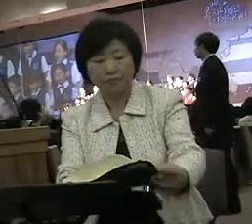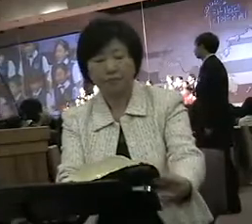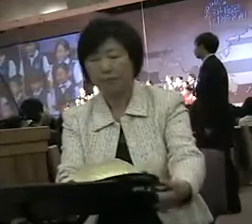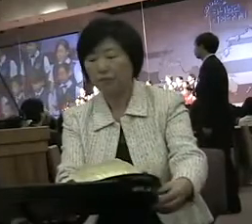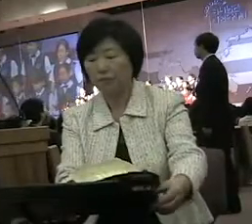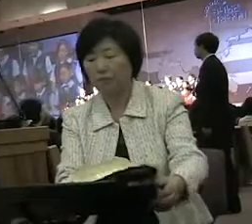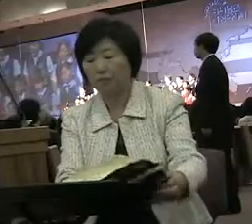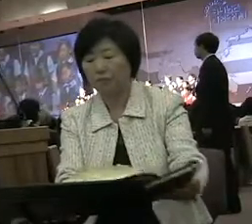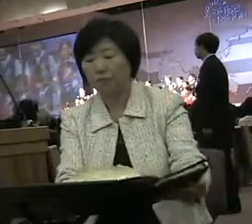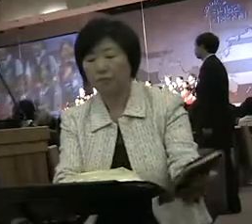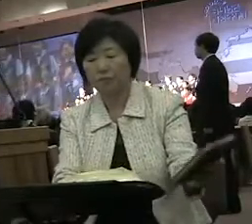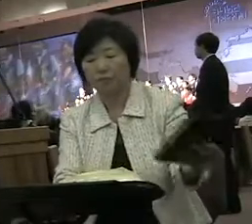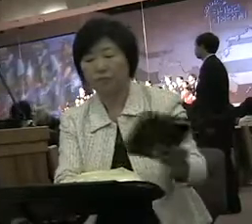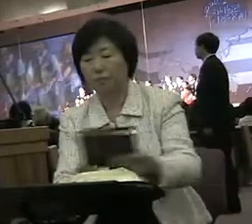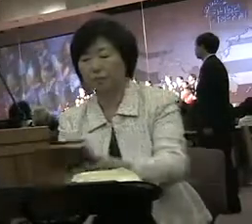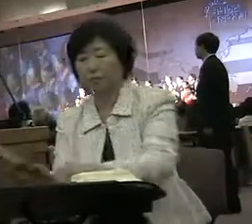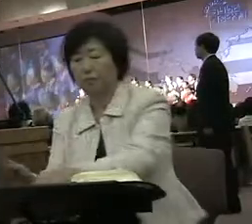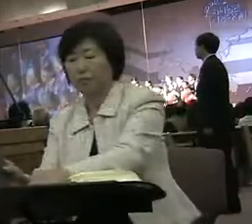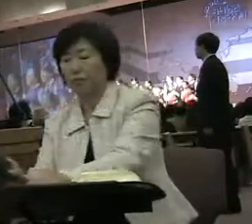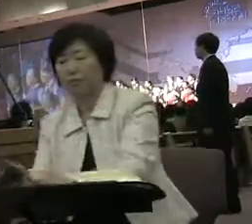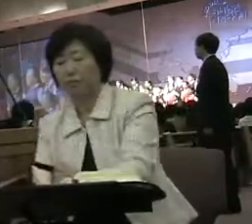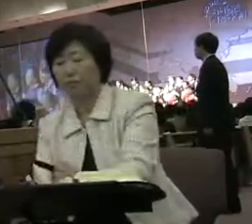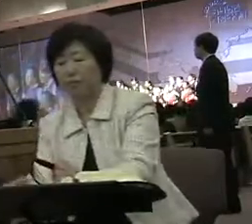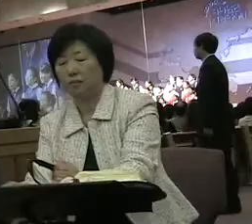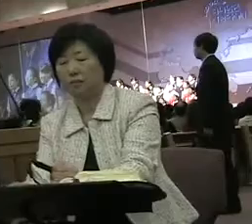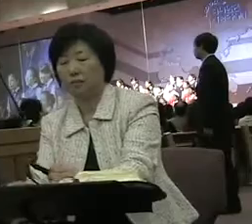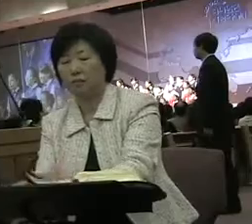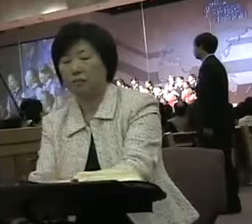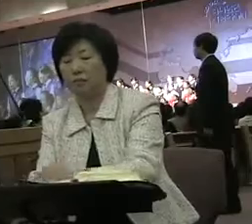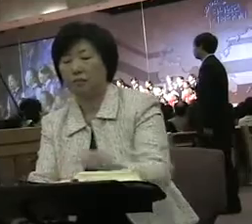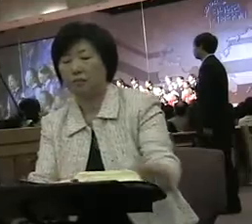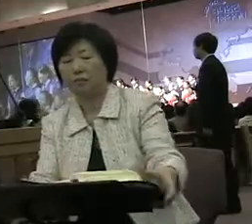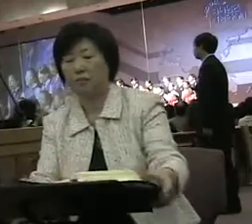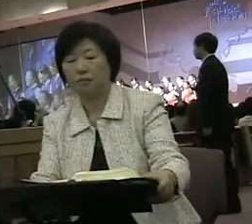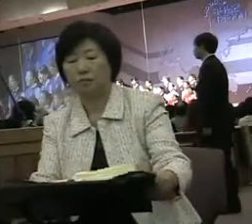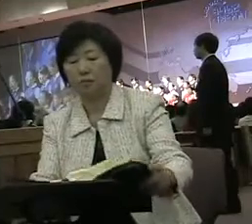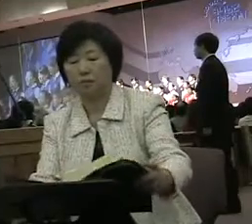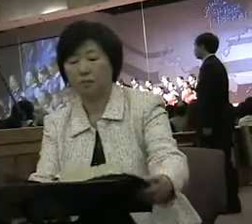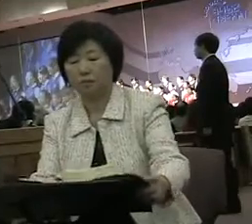real. More than a dream, he is